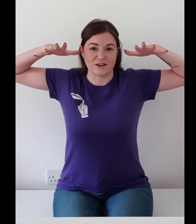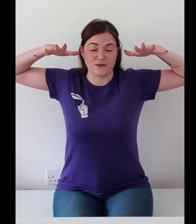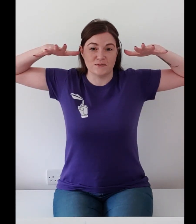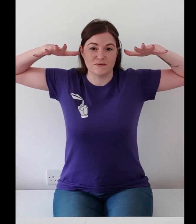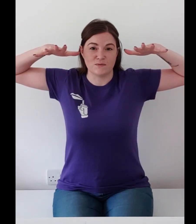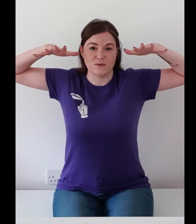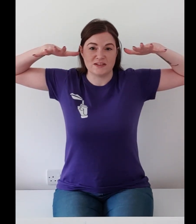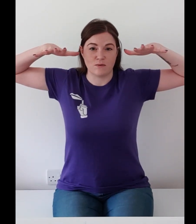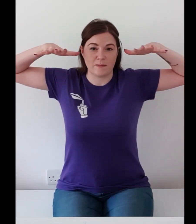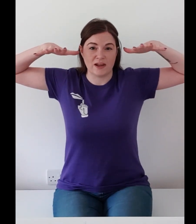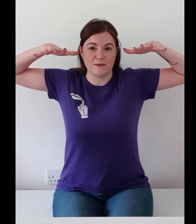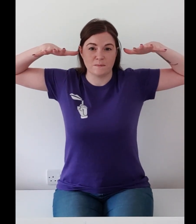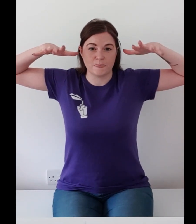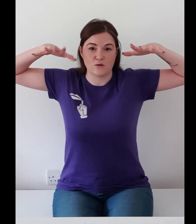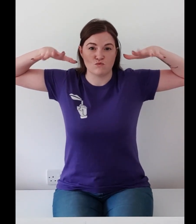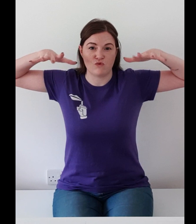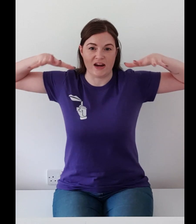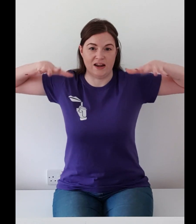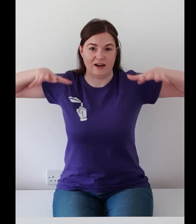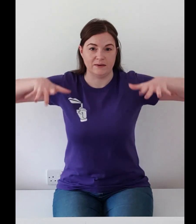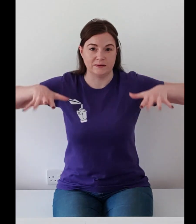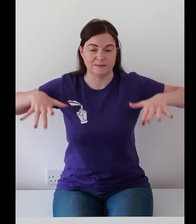So, was it from up here? Raining.